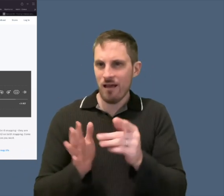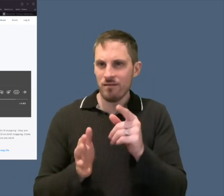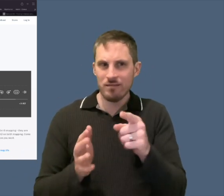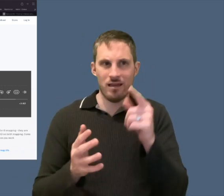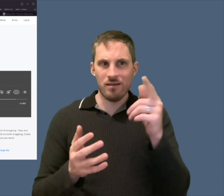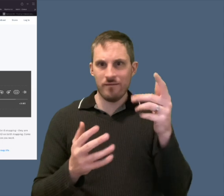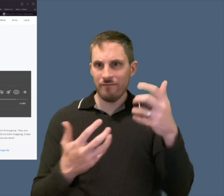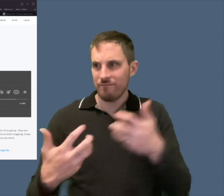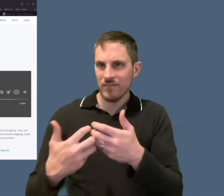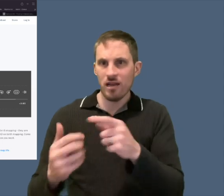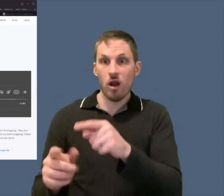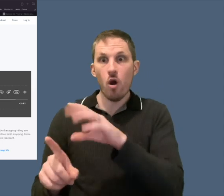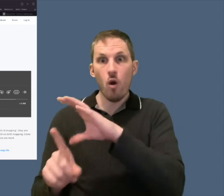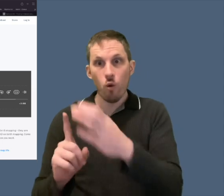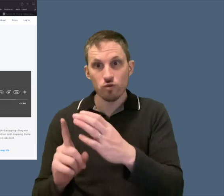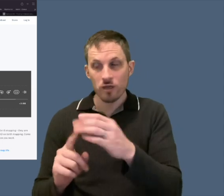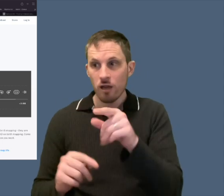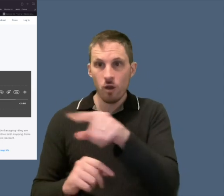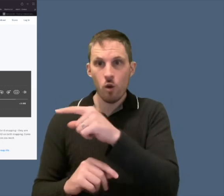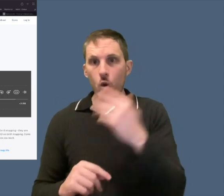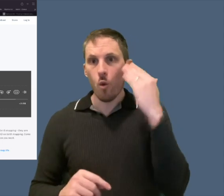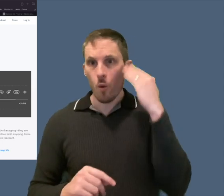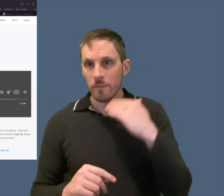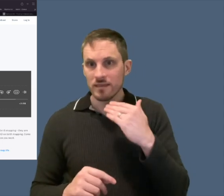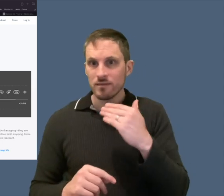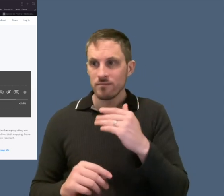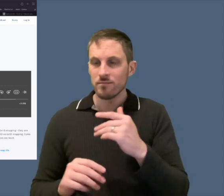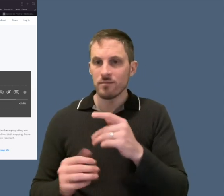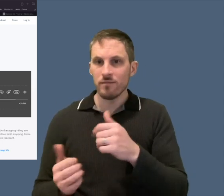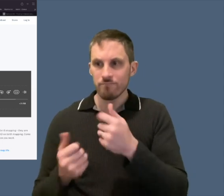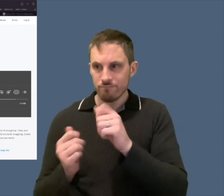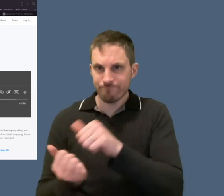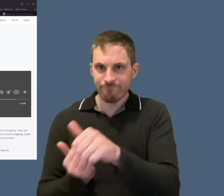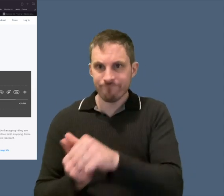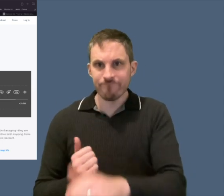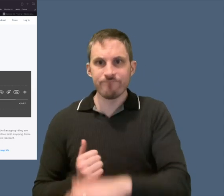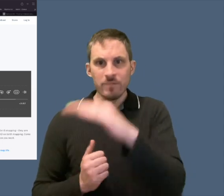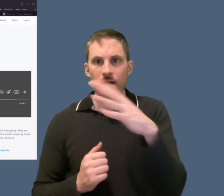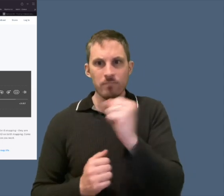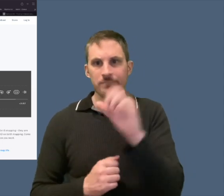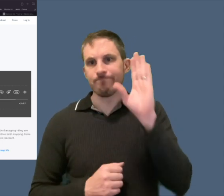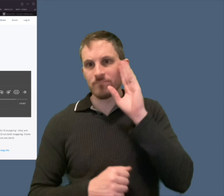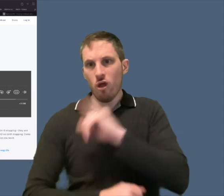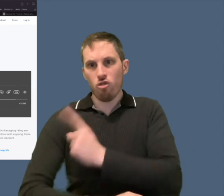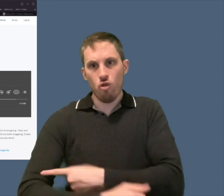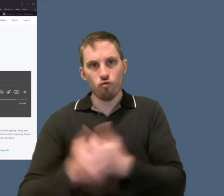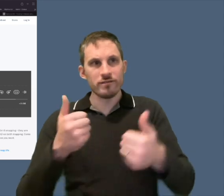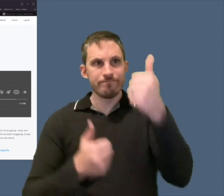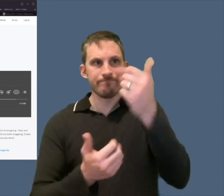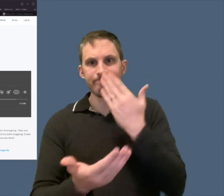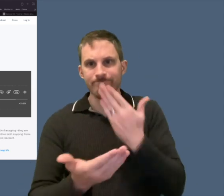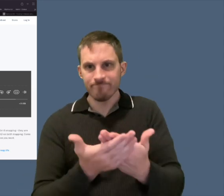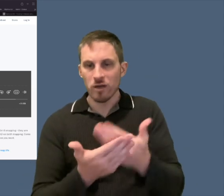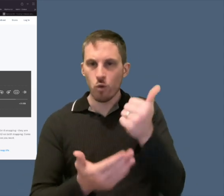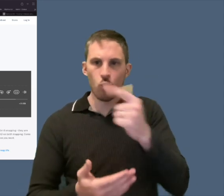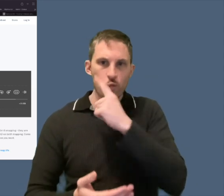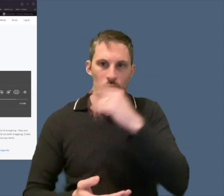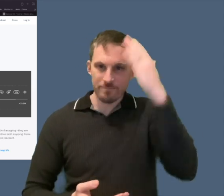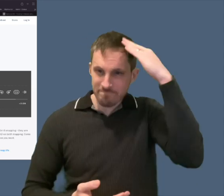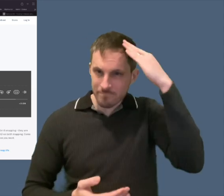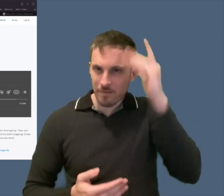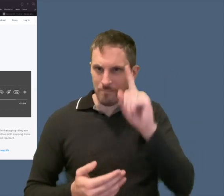culture where women have been groomed to be good, behave themselves, do what they're told, to then suddenly being given